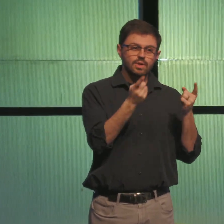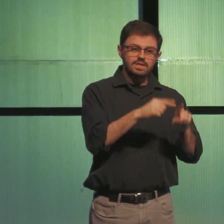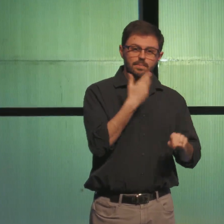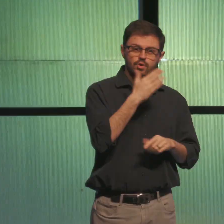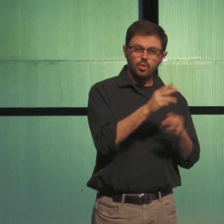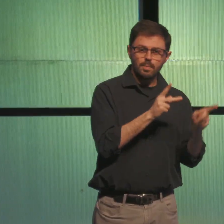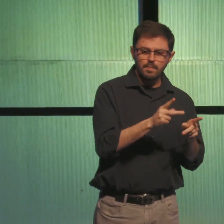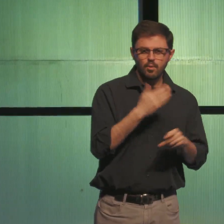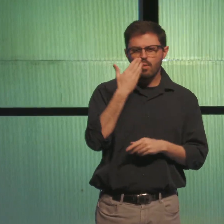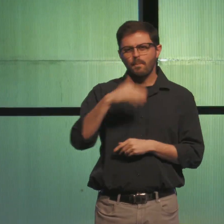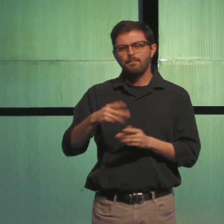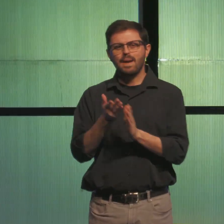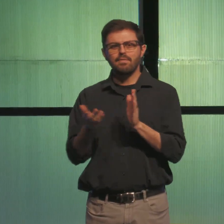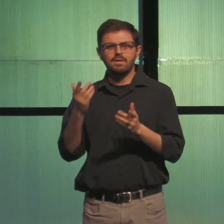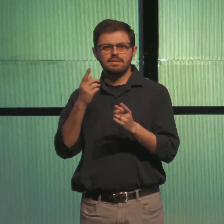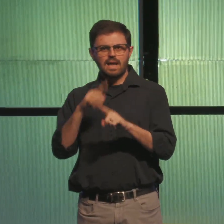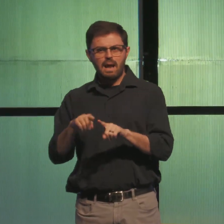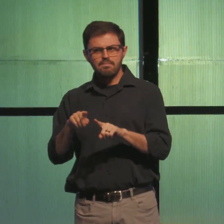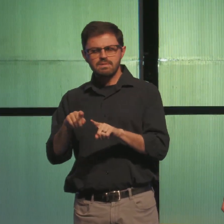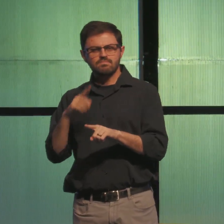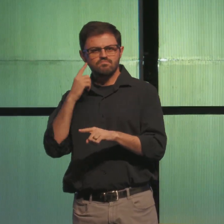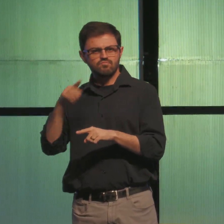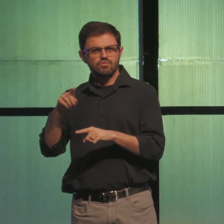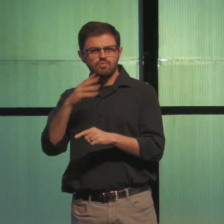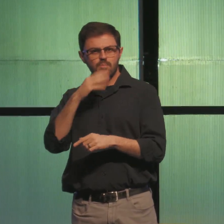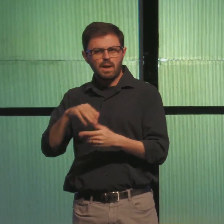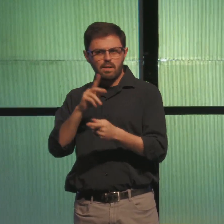things happen to bad people. But here's the thing.